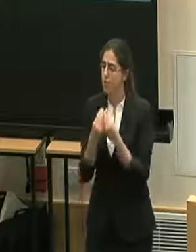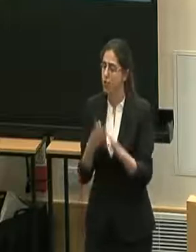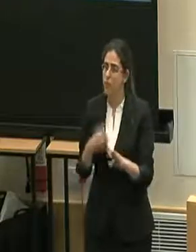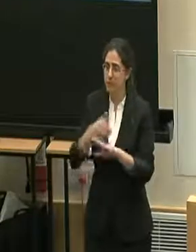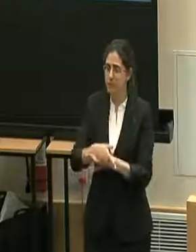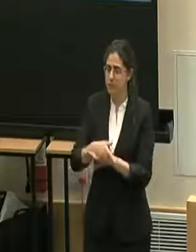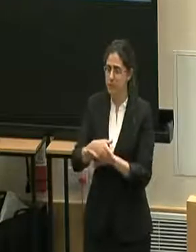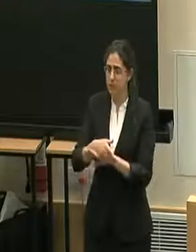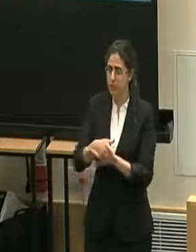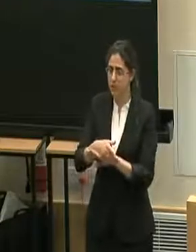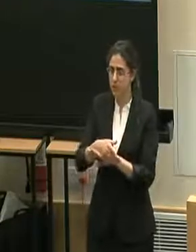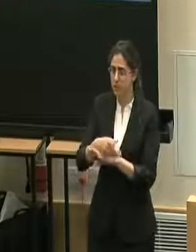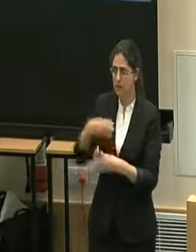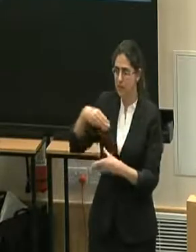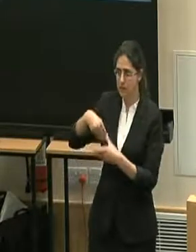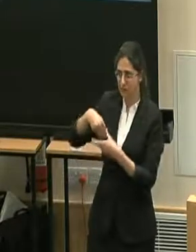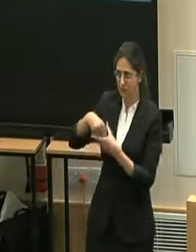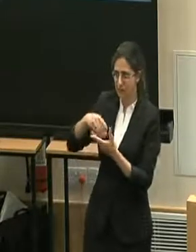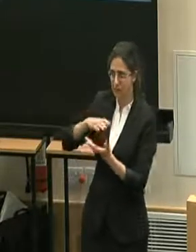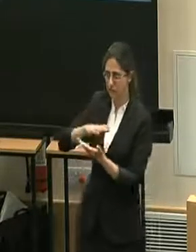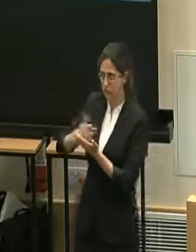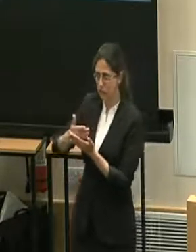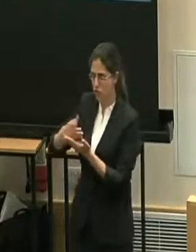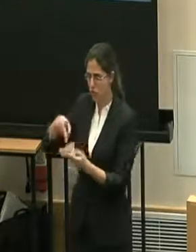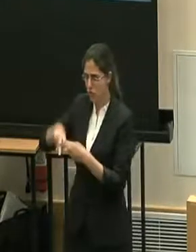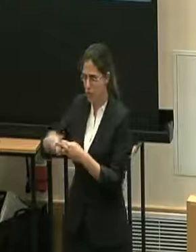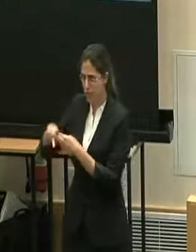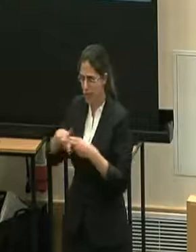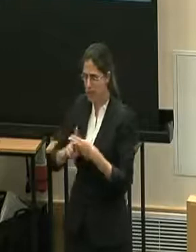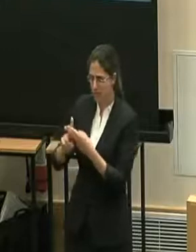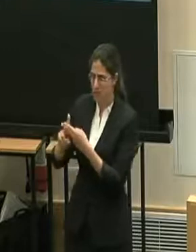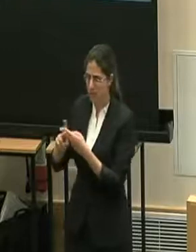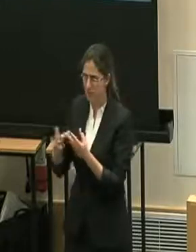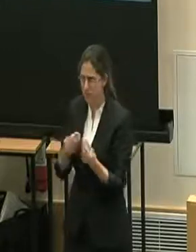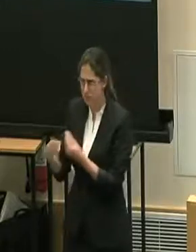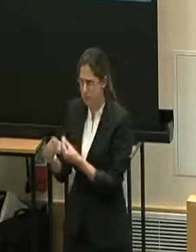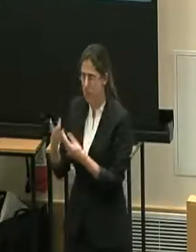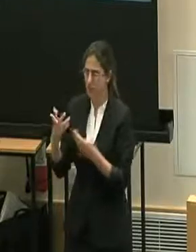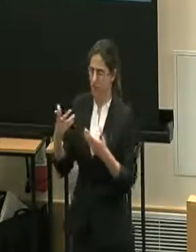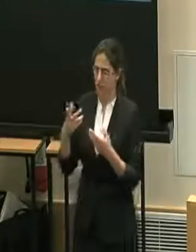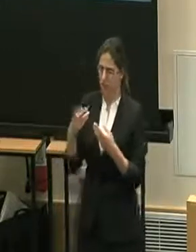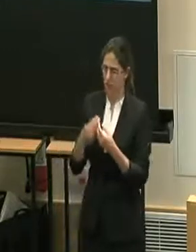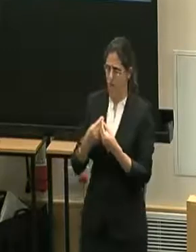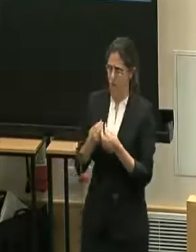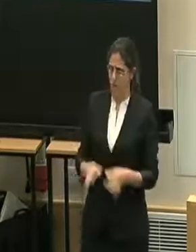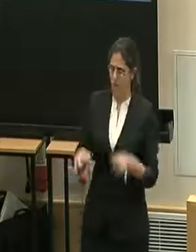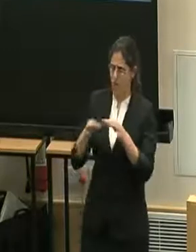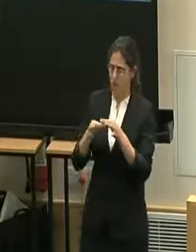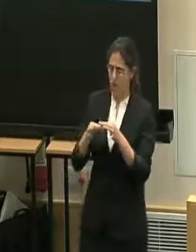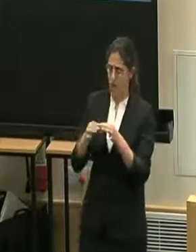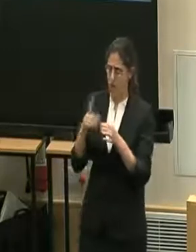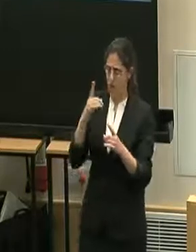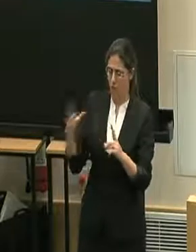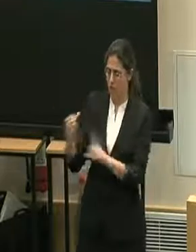its instrumentality. It is valuable only for what it